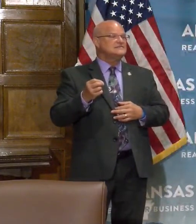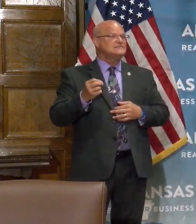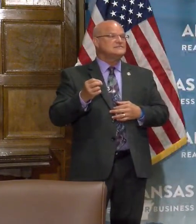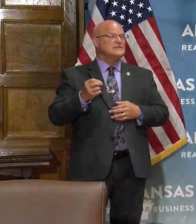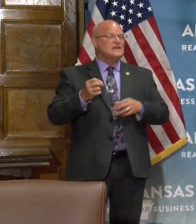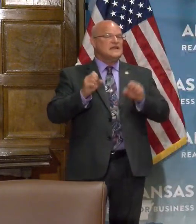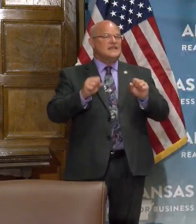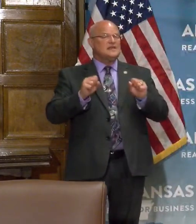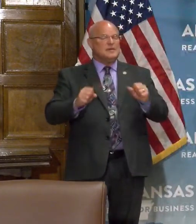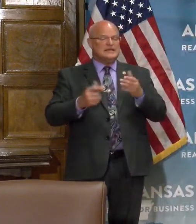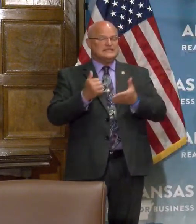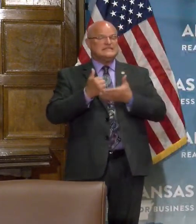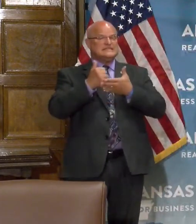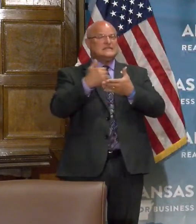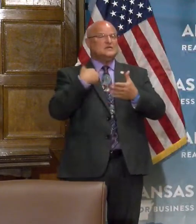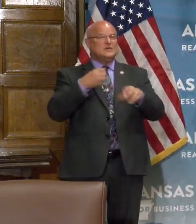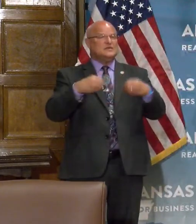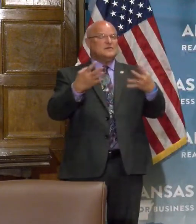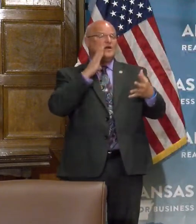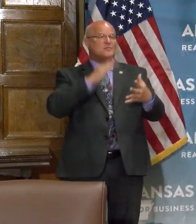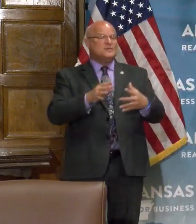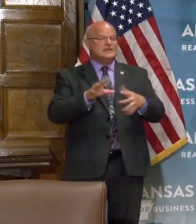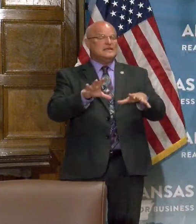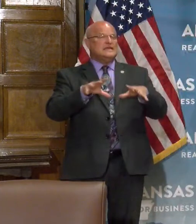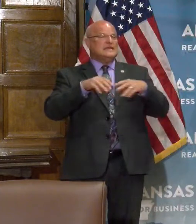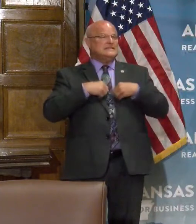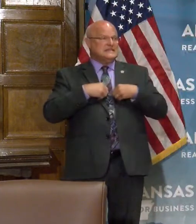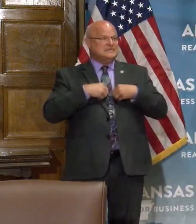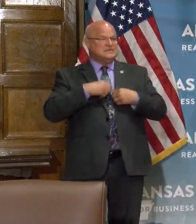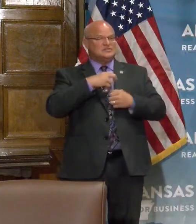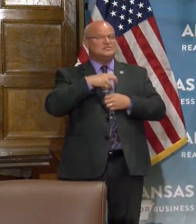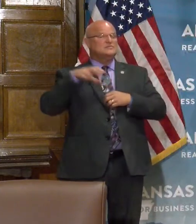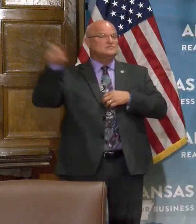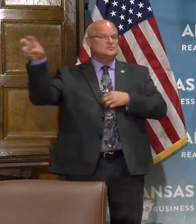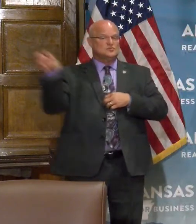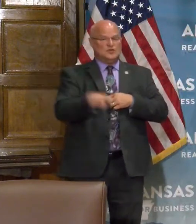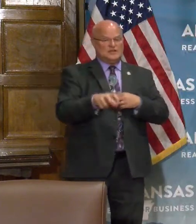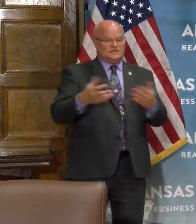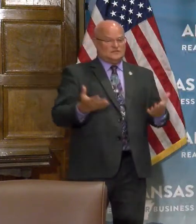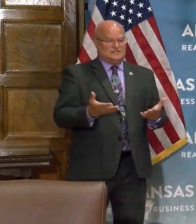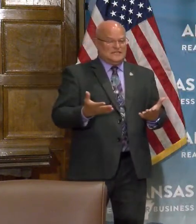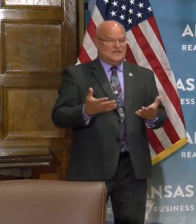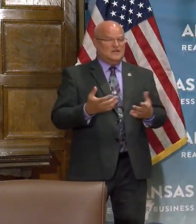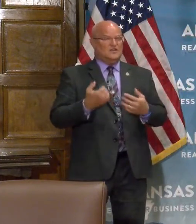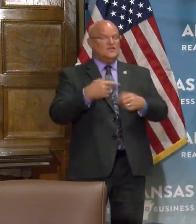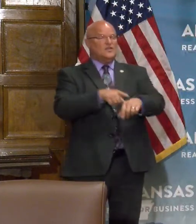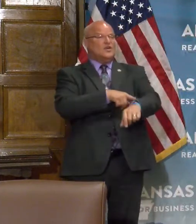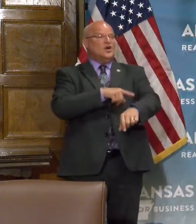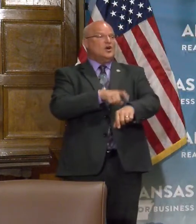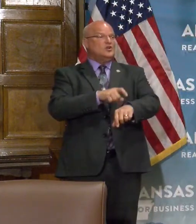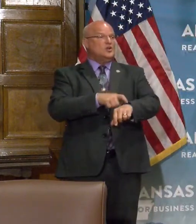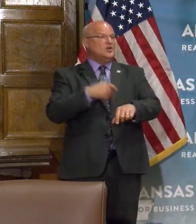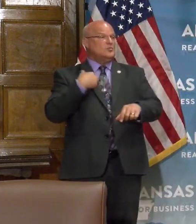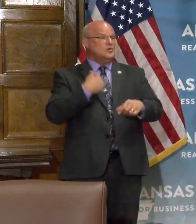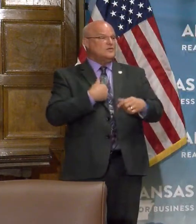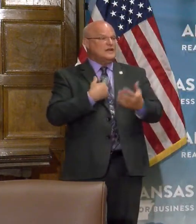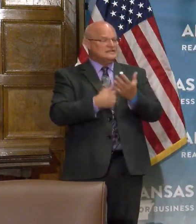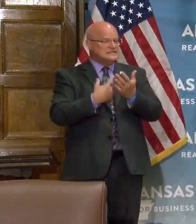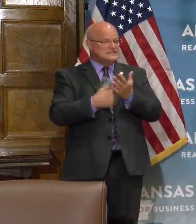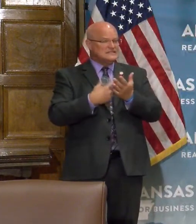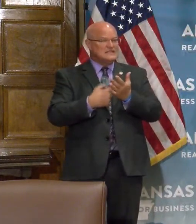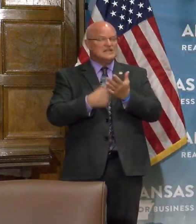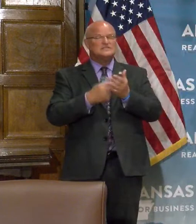the capacity assistance that we can provide will be accepting transfers from those facilities. Over the long term, we've had